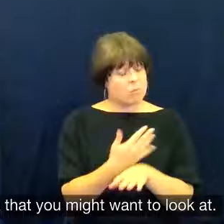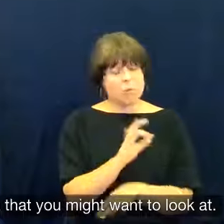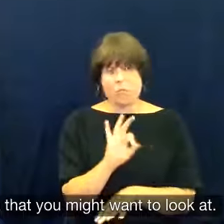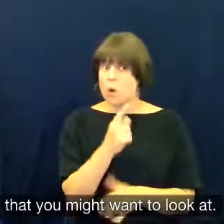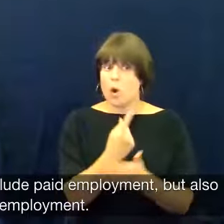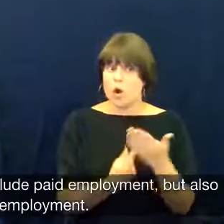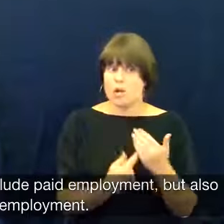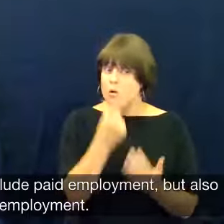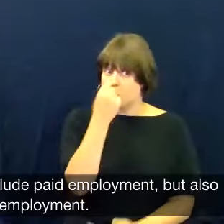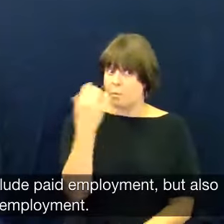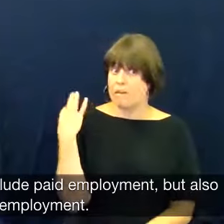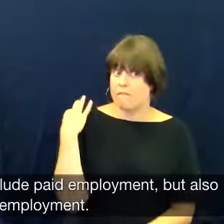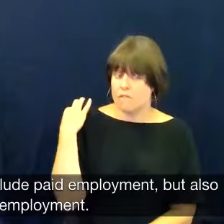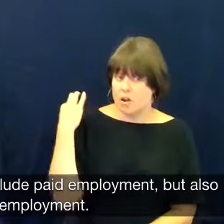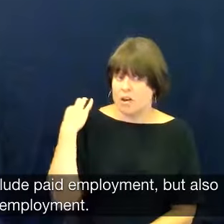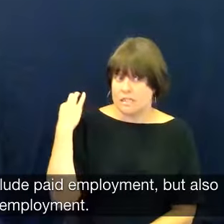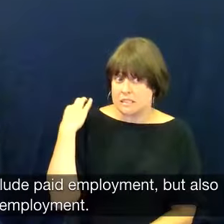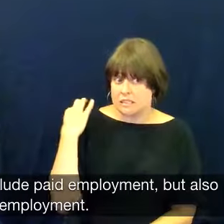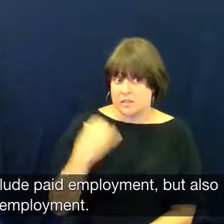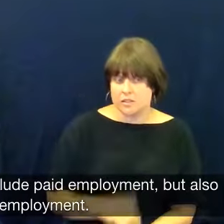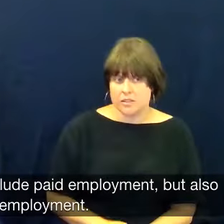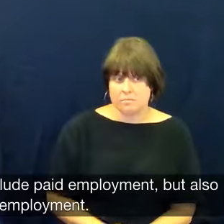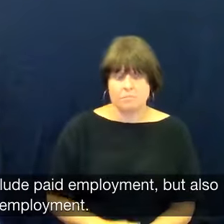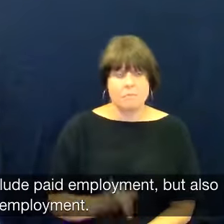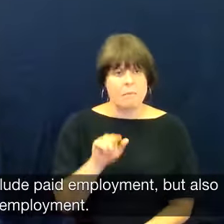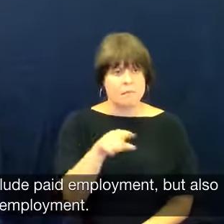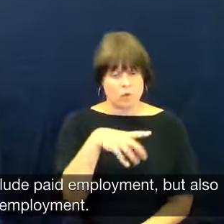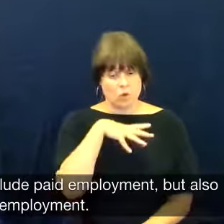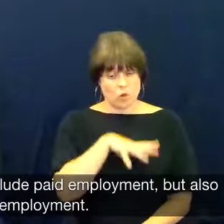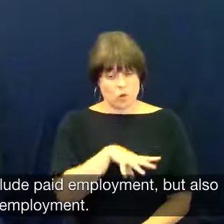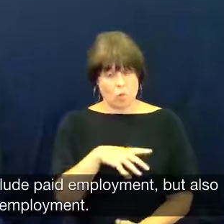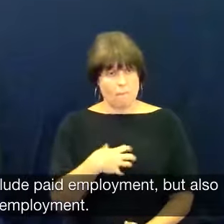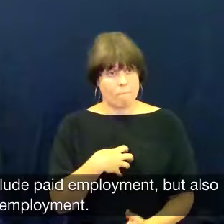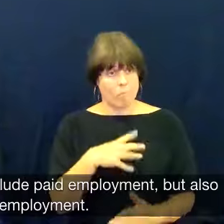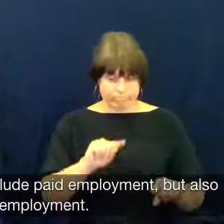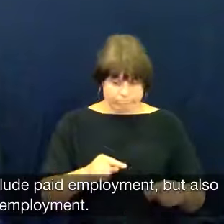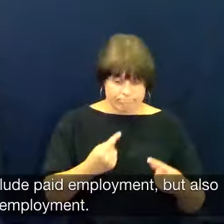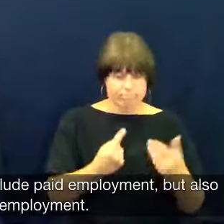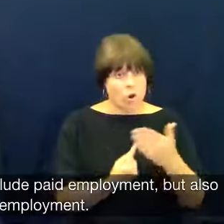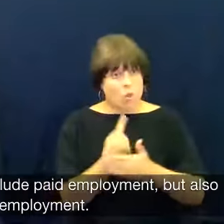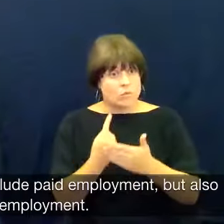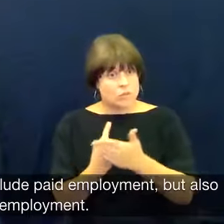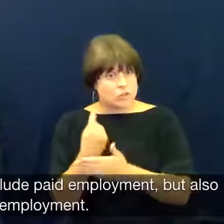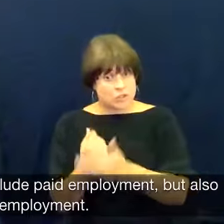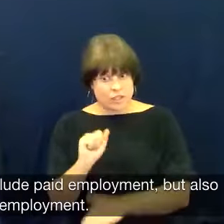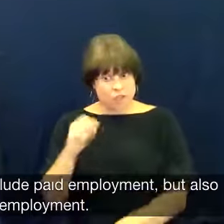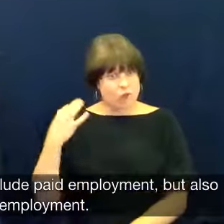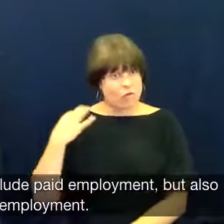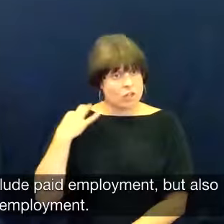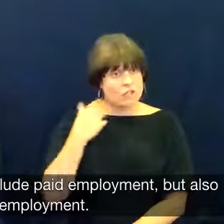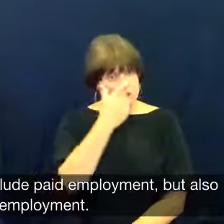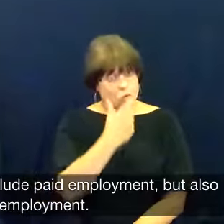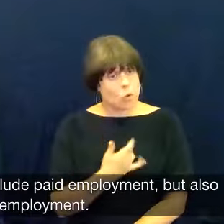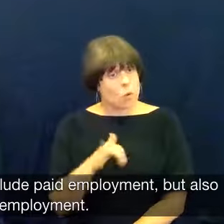employment. So you might be volunteering at the moment and want to have more challenges or opportunities in your current voluntary